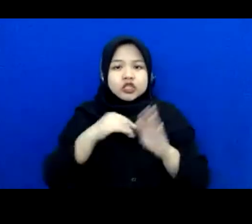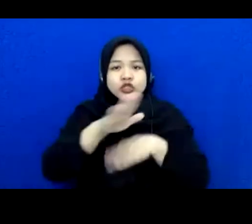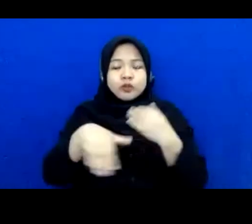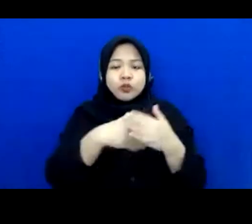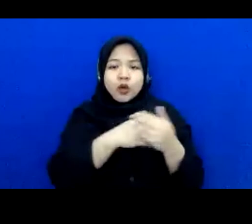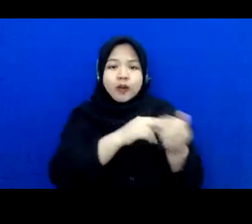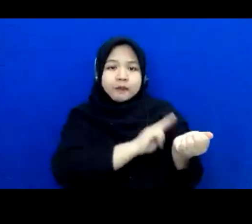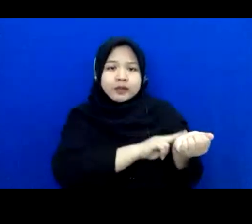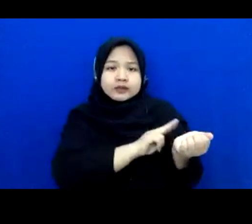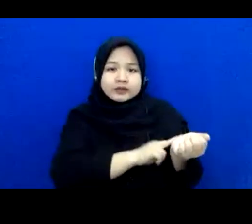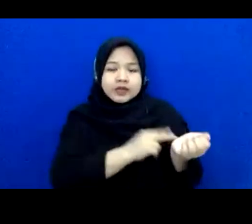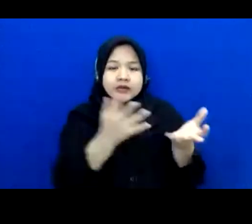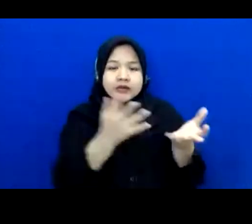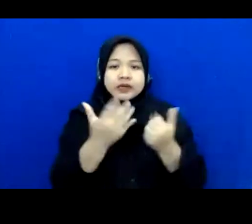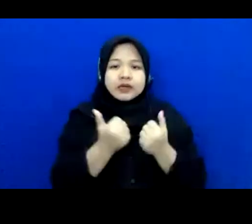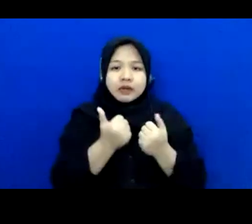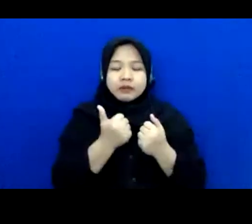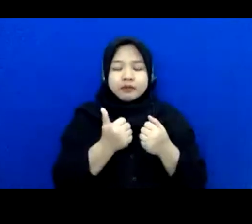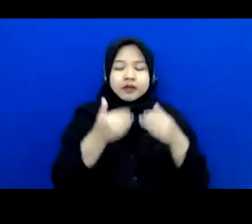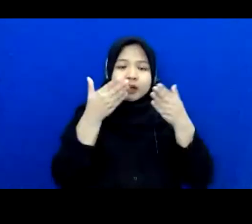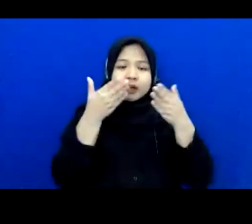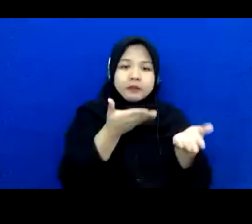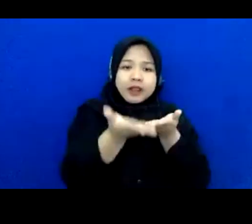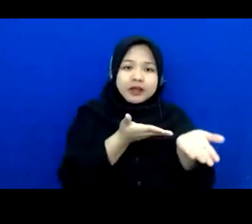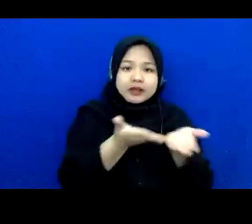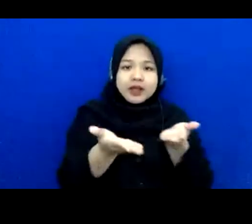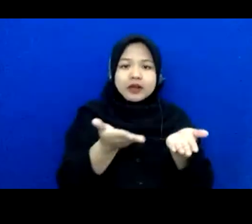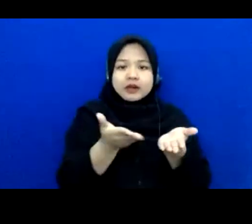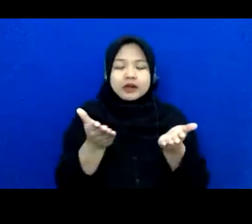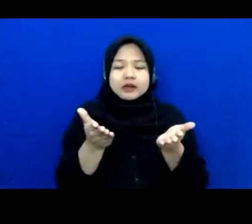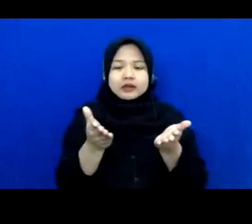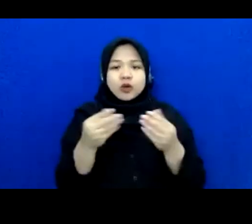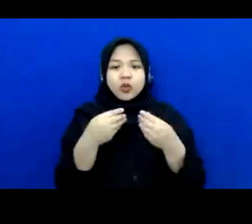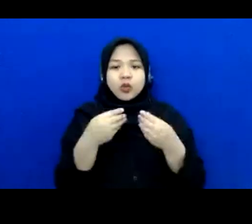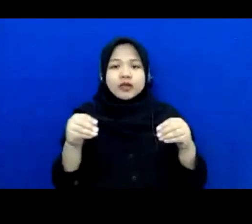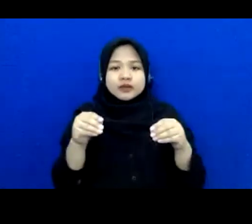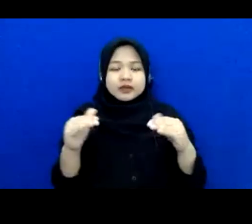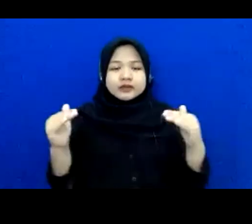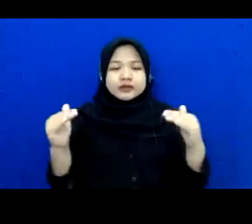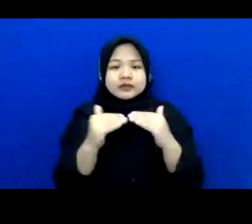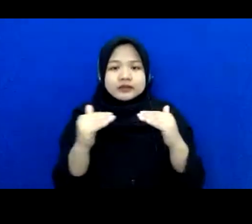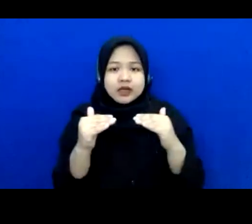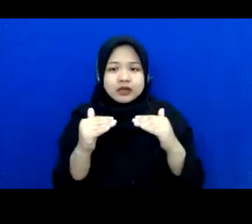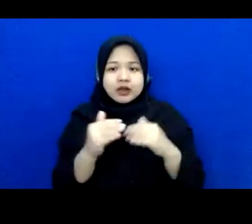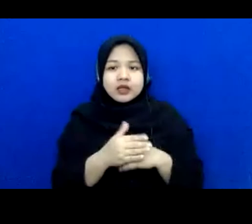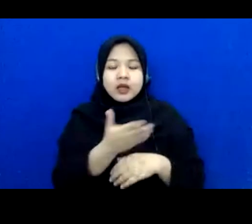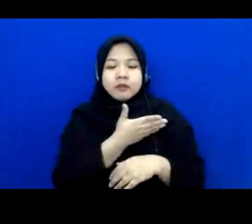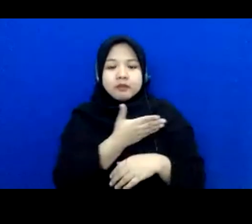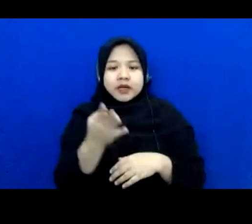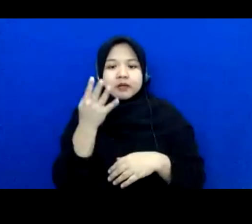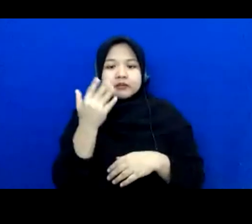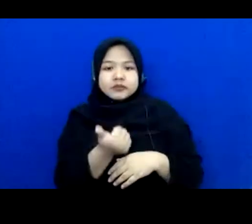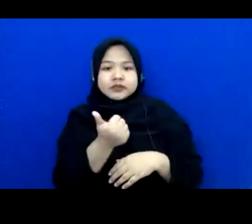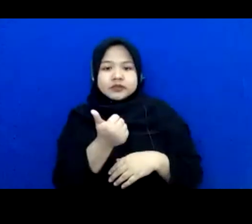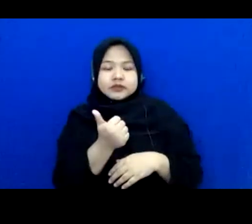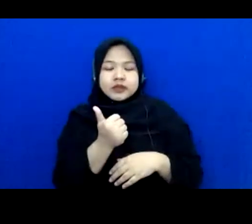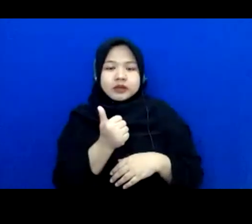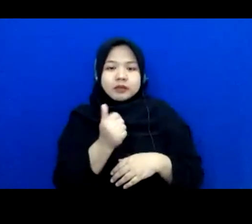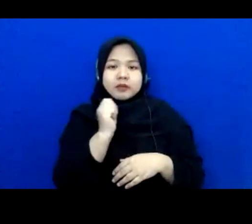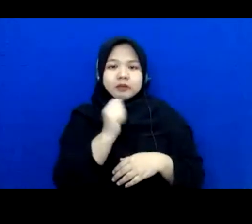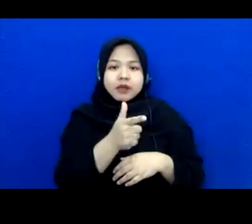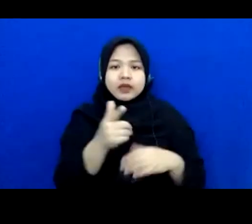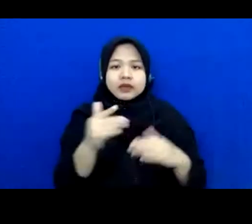same high quality care. It's just they choose a package that they can afford. So we